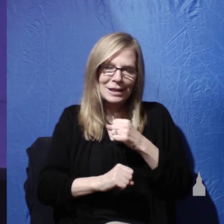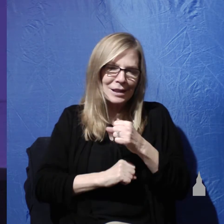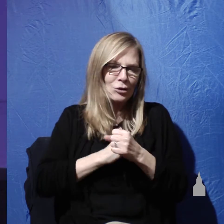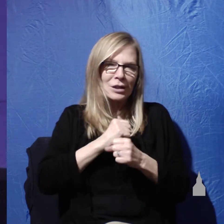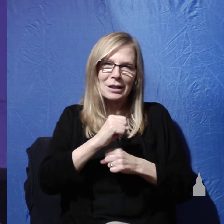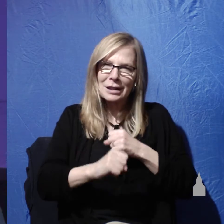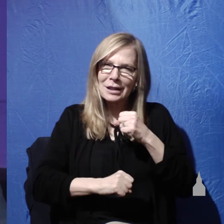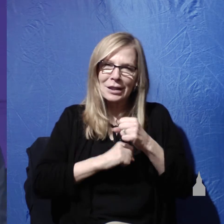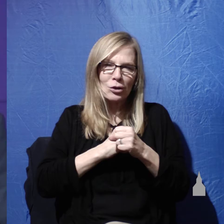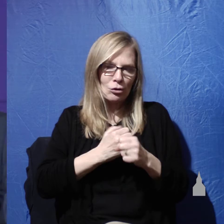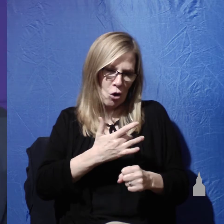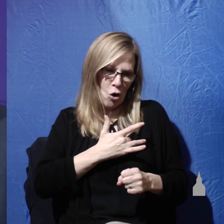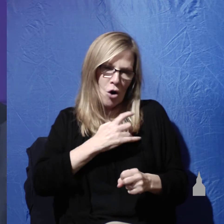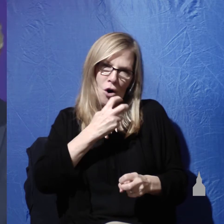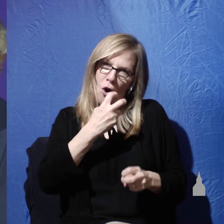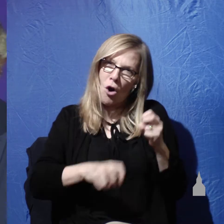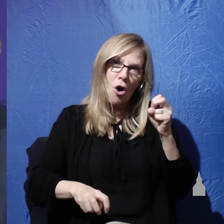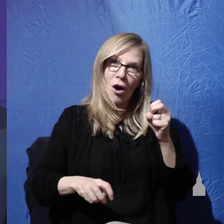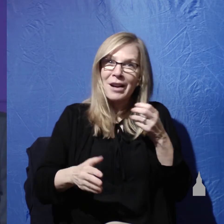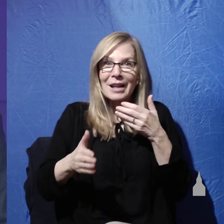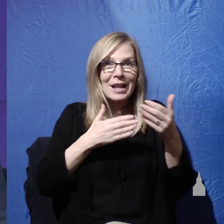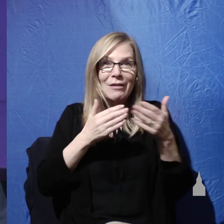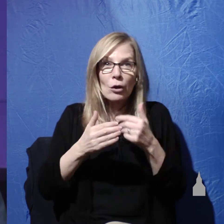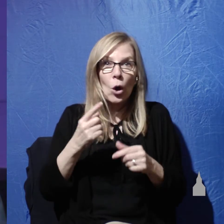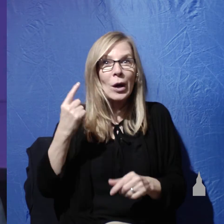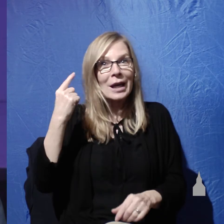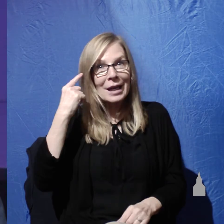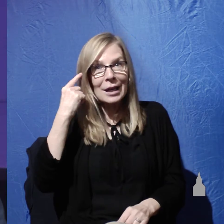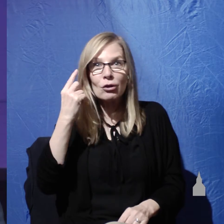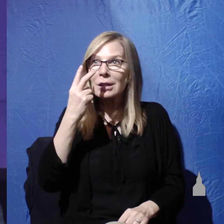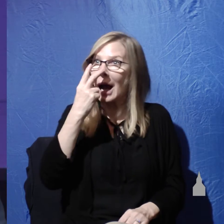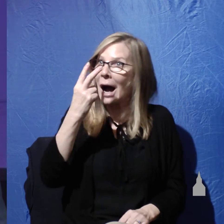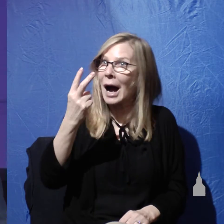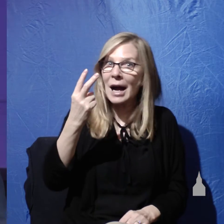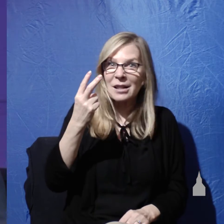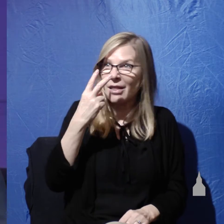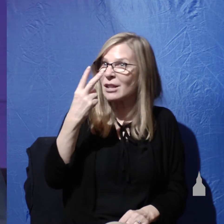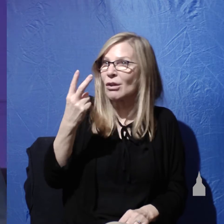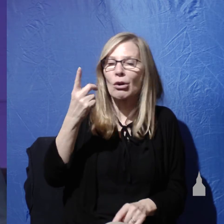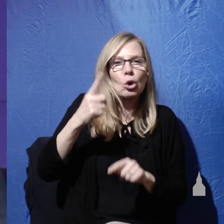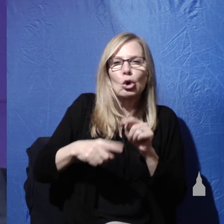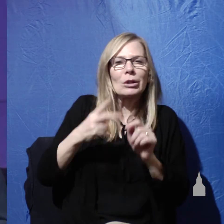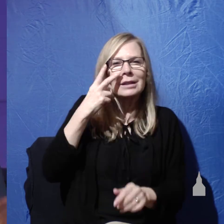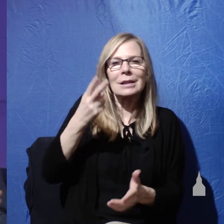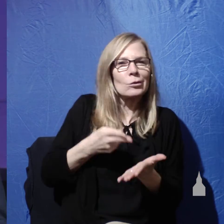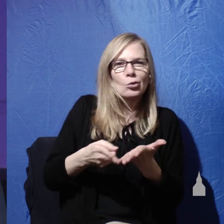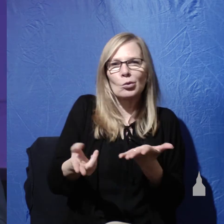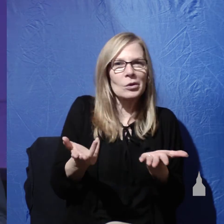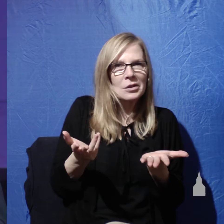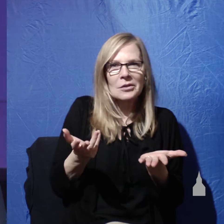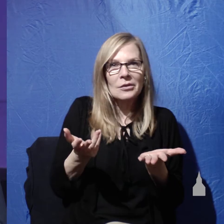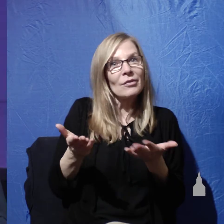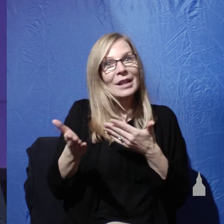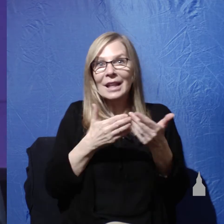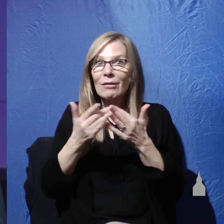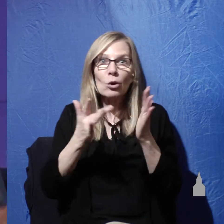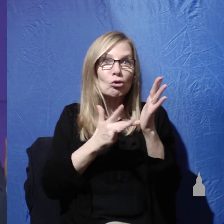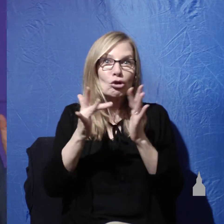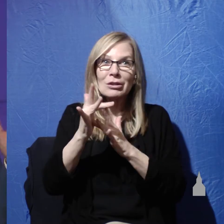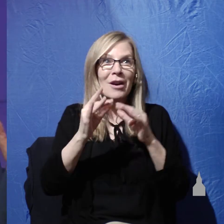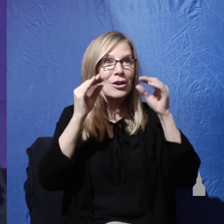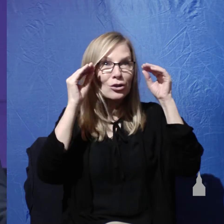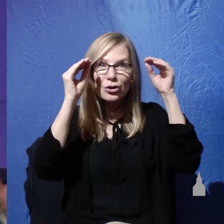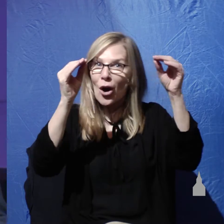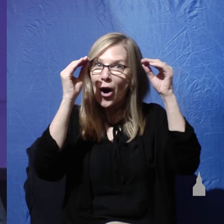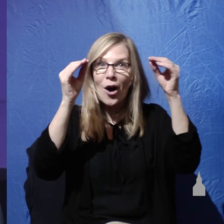not hear the truth about Christ. Having eyes, they could not see the truth about Christ, though Jesus taught and ministered